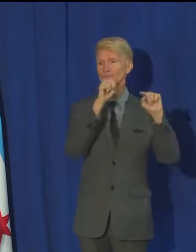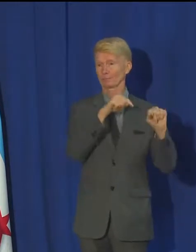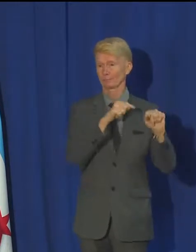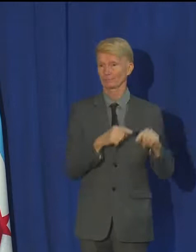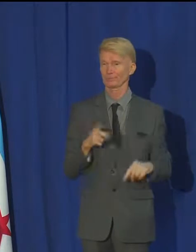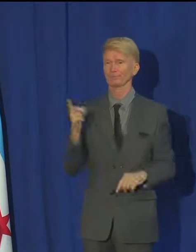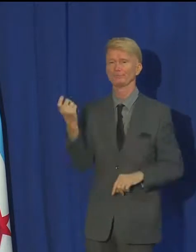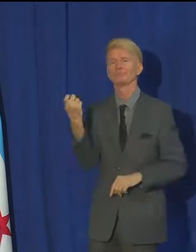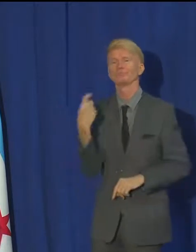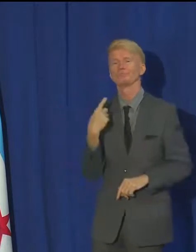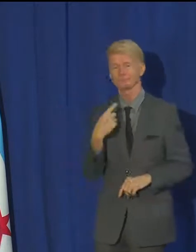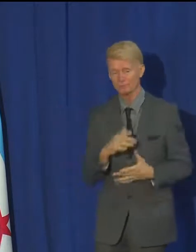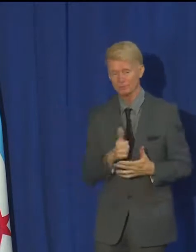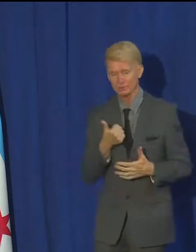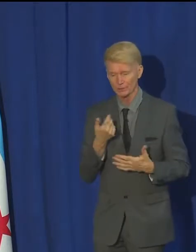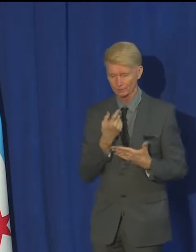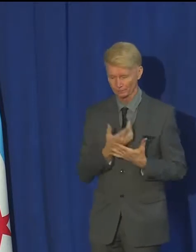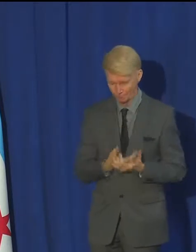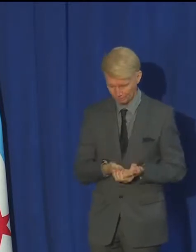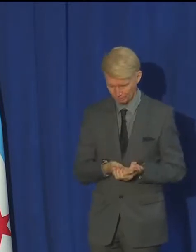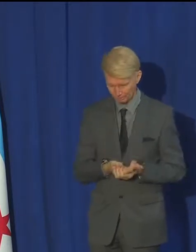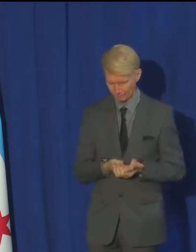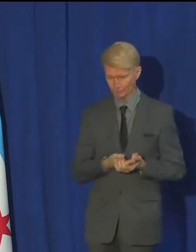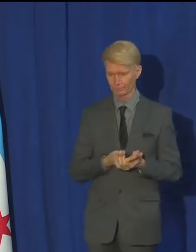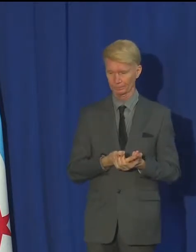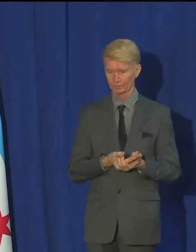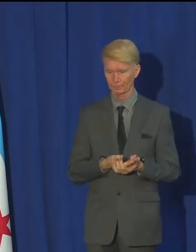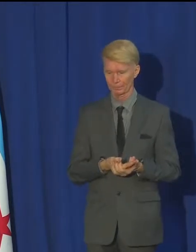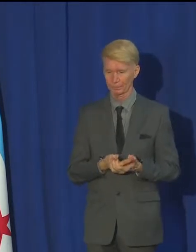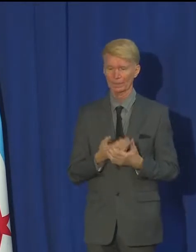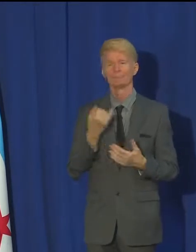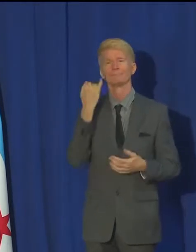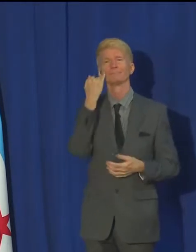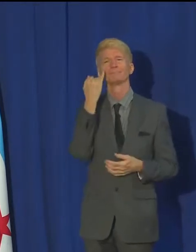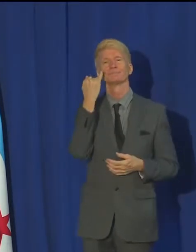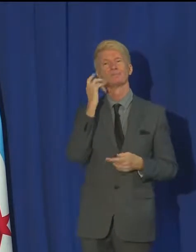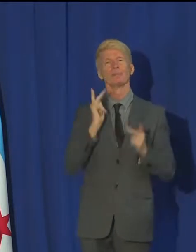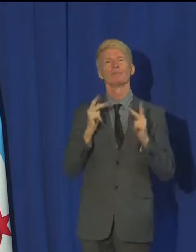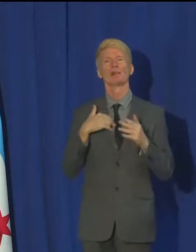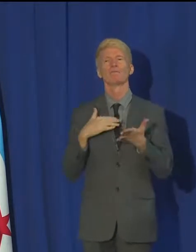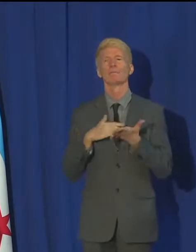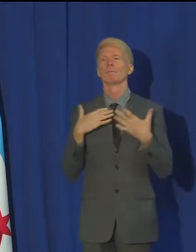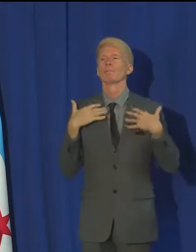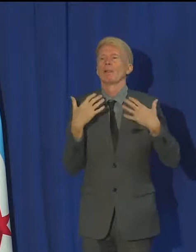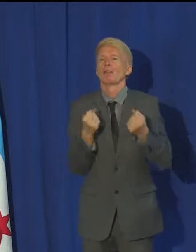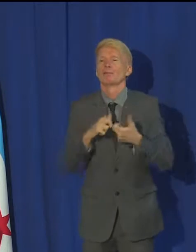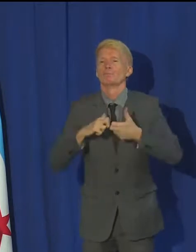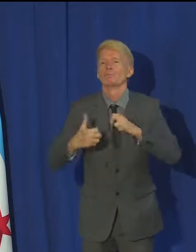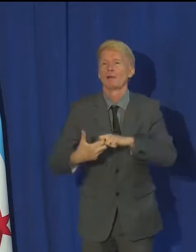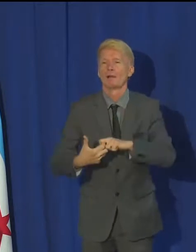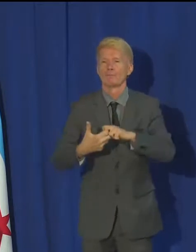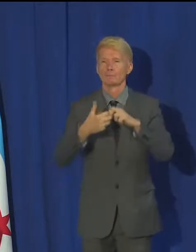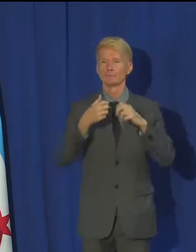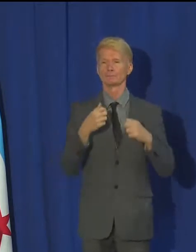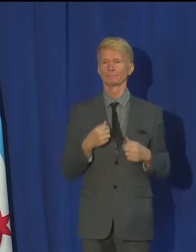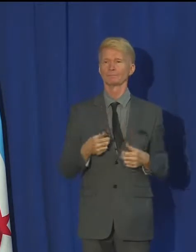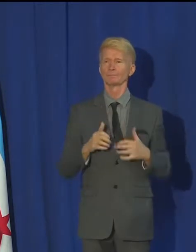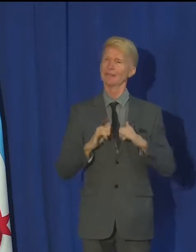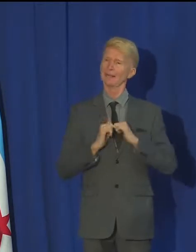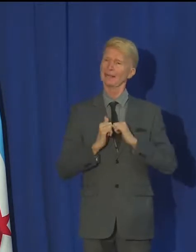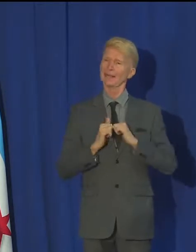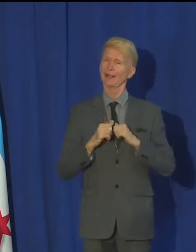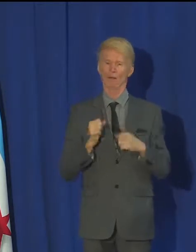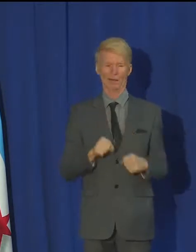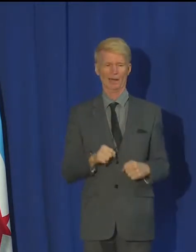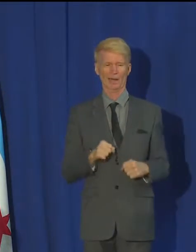Block Club, for people who have been isolating and staying home entirely because they are medically vulnerable to coronavirus, how can they safely get a